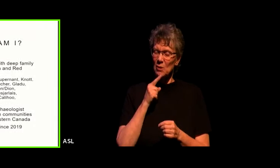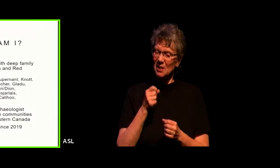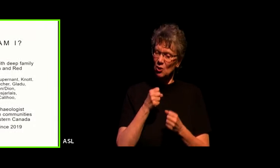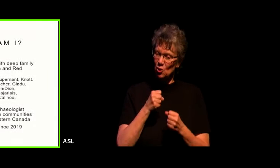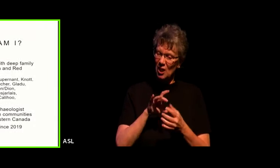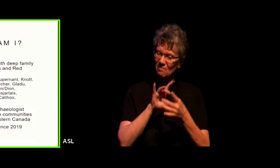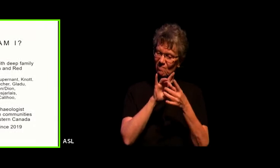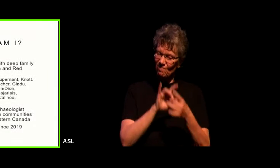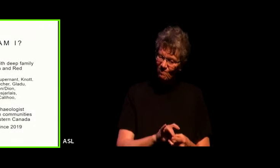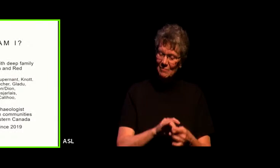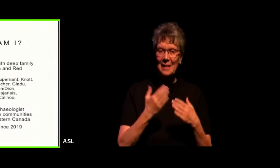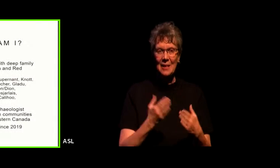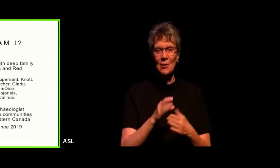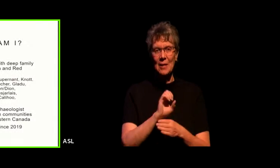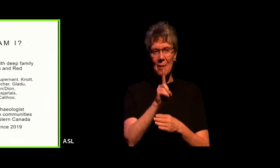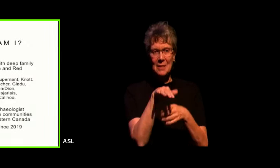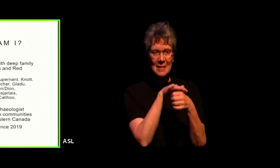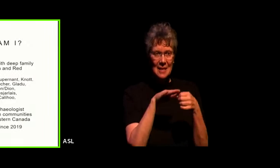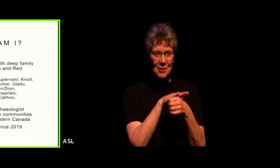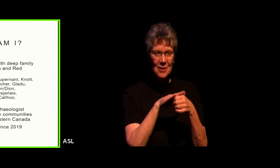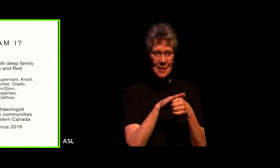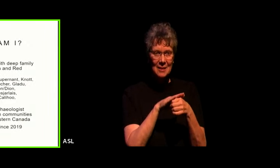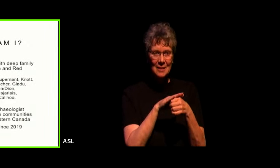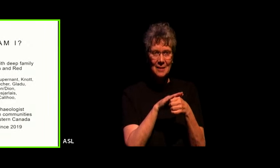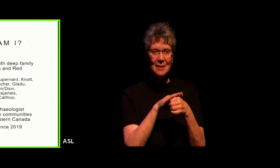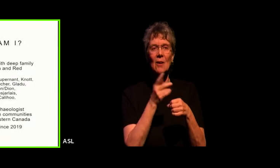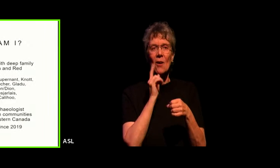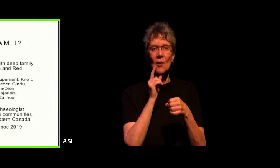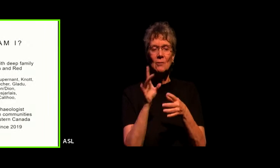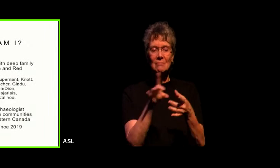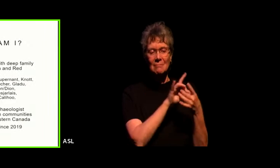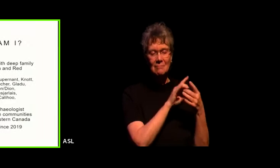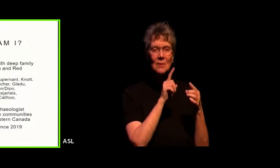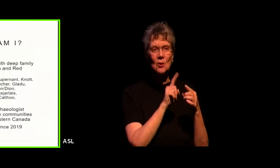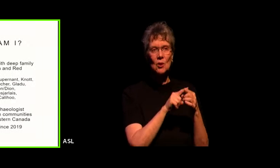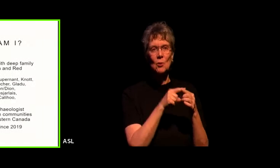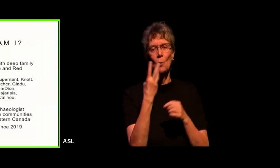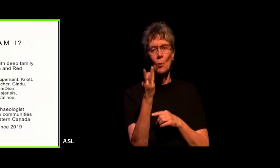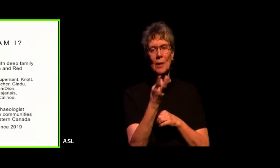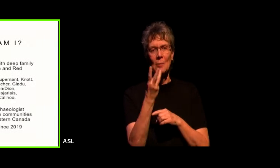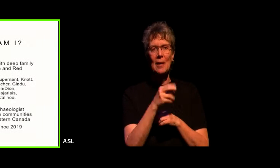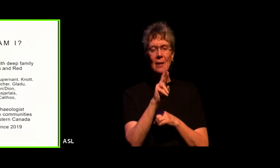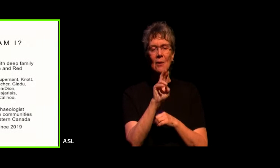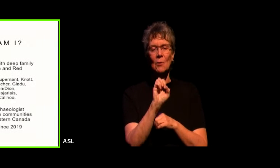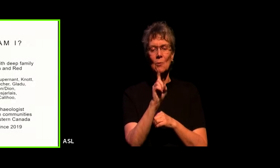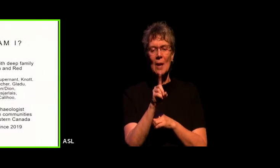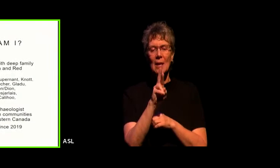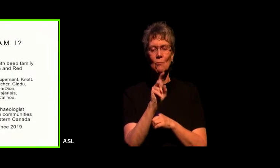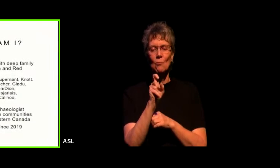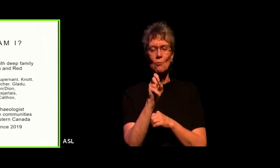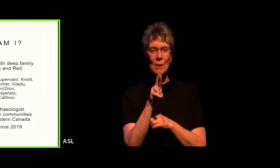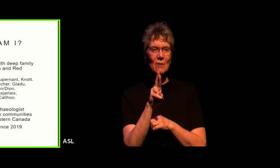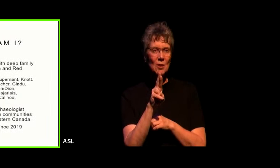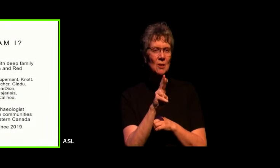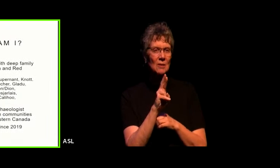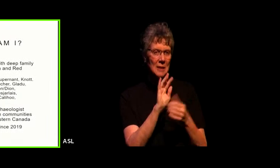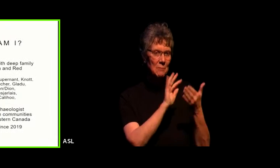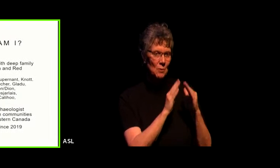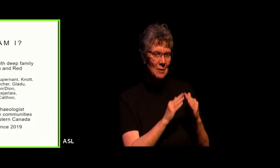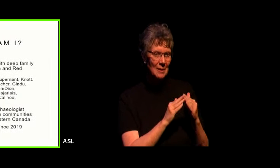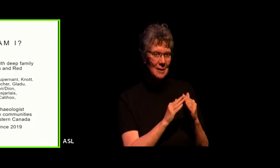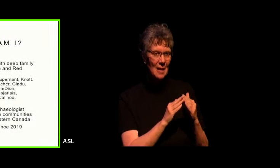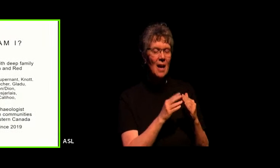Northern Alberta. I also have ties back to the Red River settlement in Winnipeg. And I have been on a long journey of finding